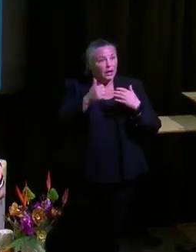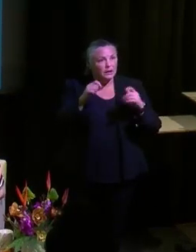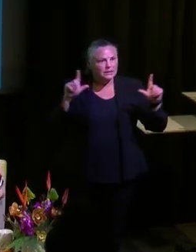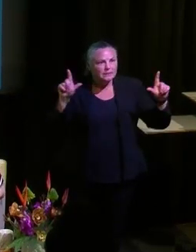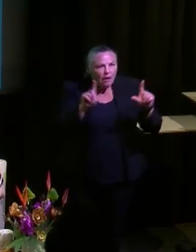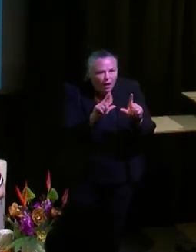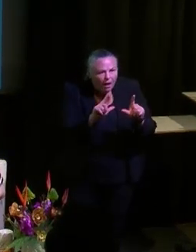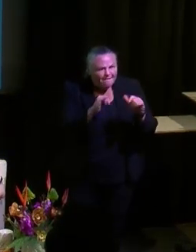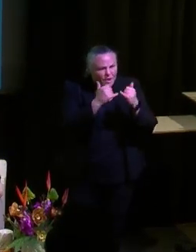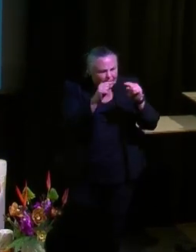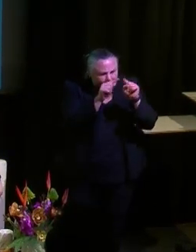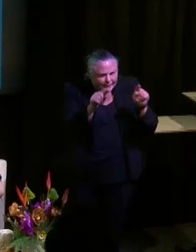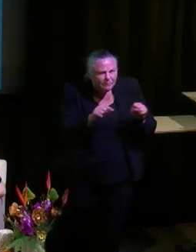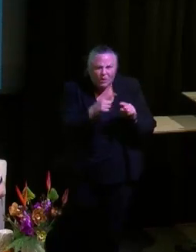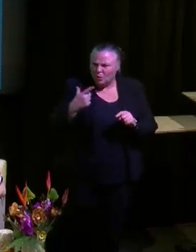that? Sure.